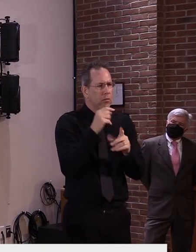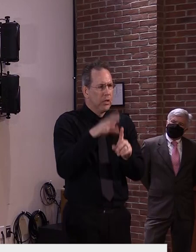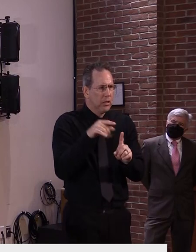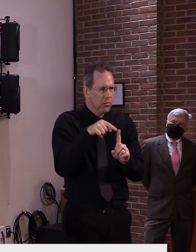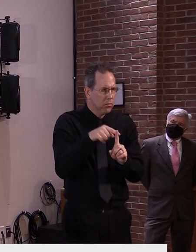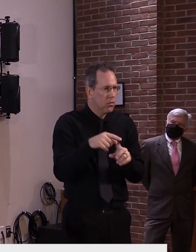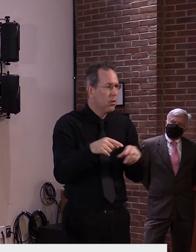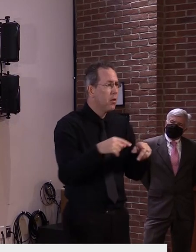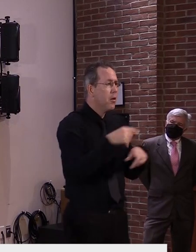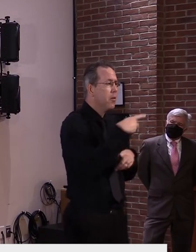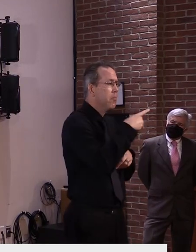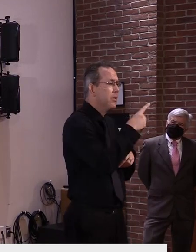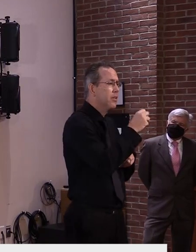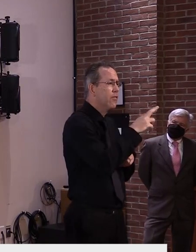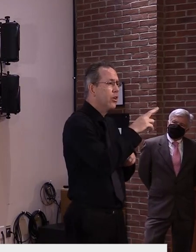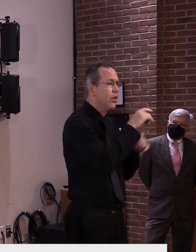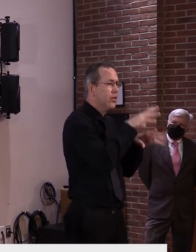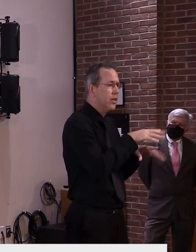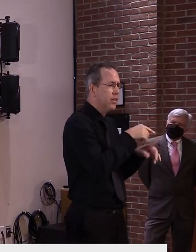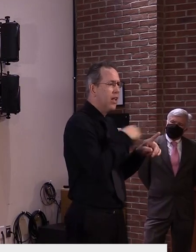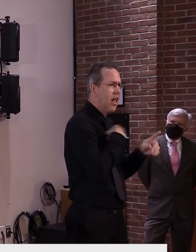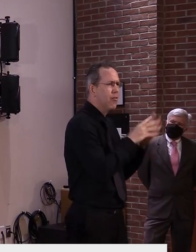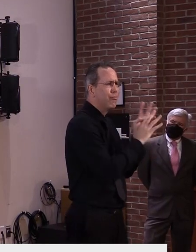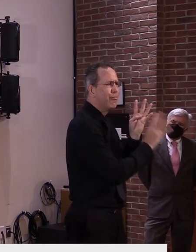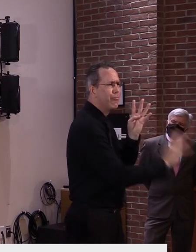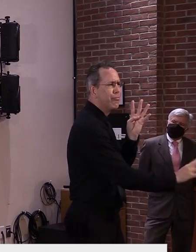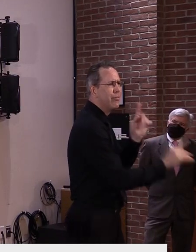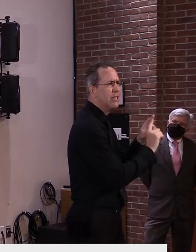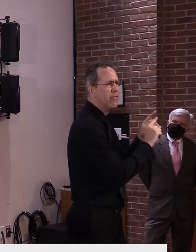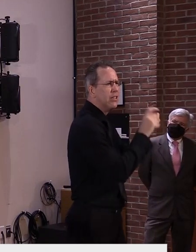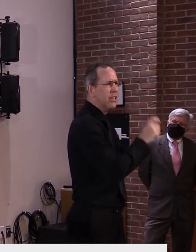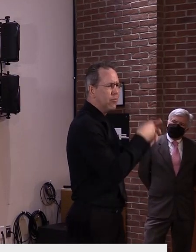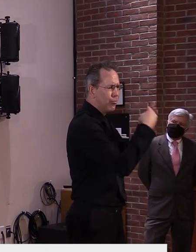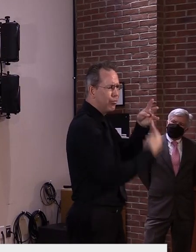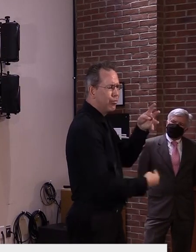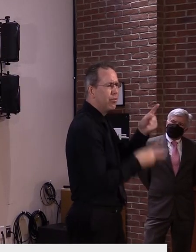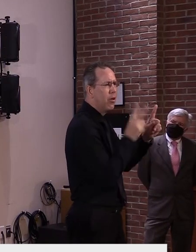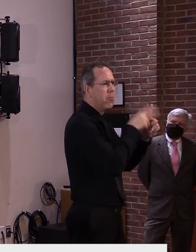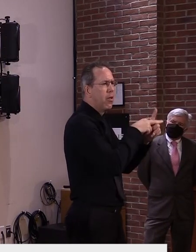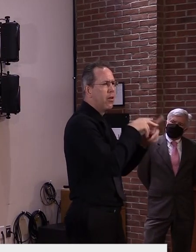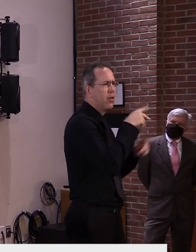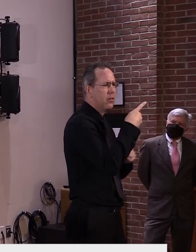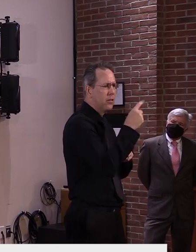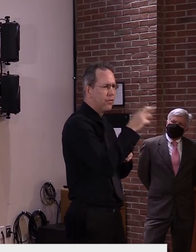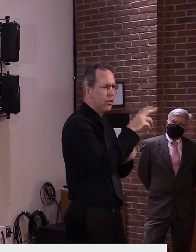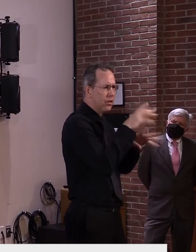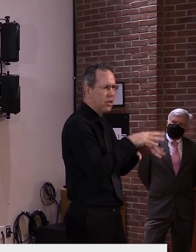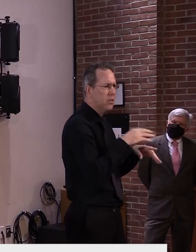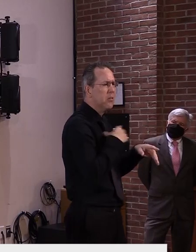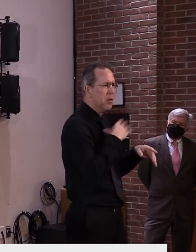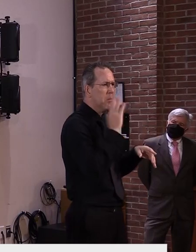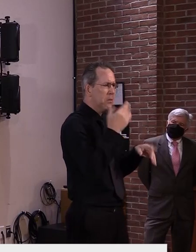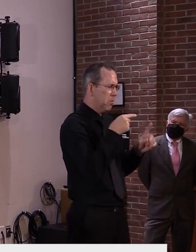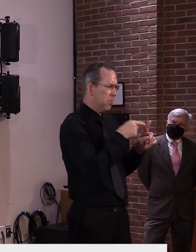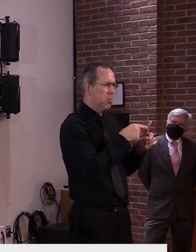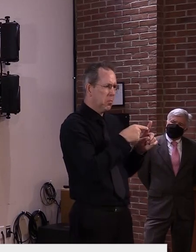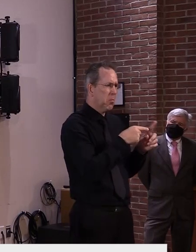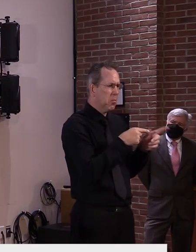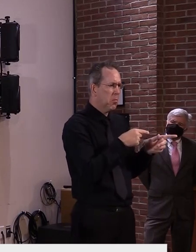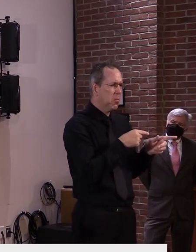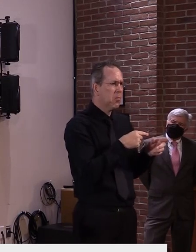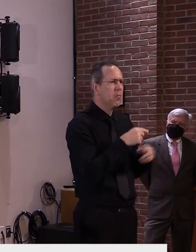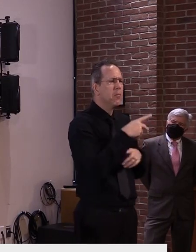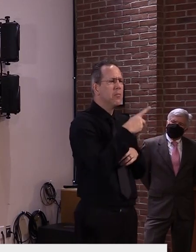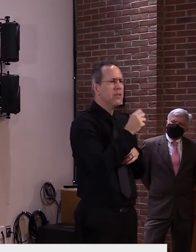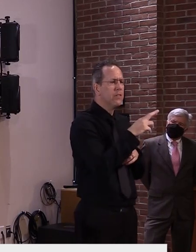PCR tests. So it's hard to characterize. We think the sensitivities are probably greater than